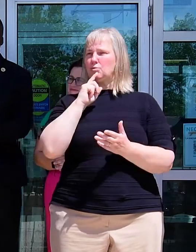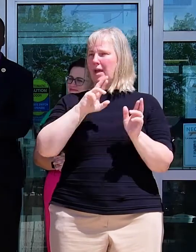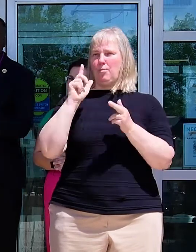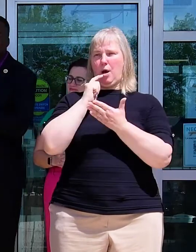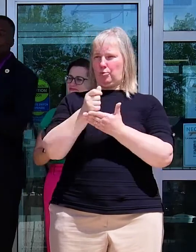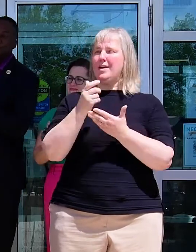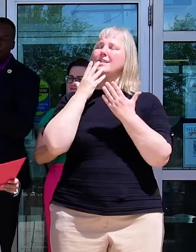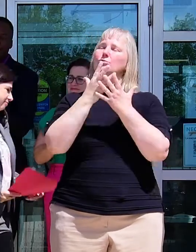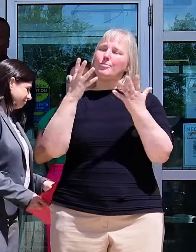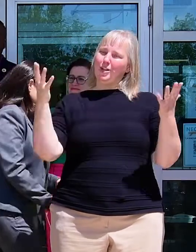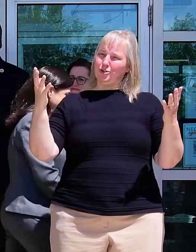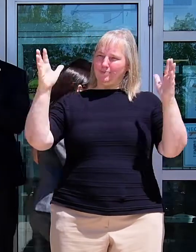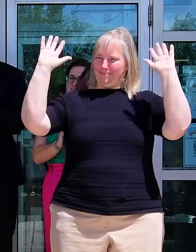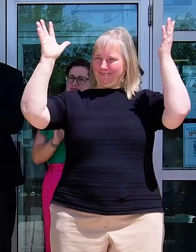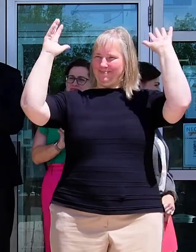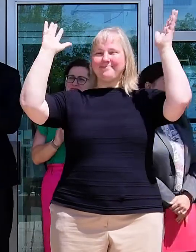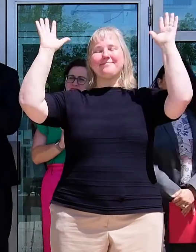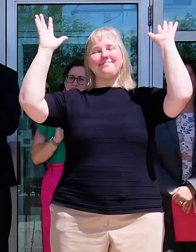much.